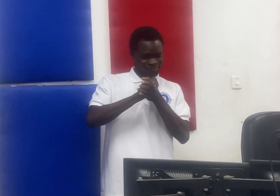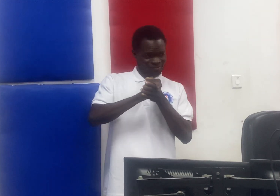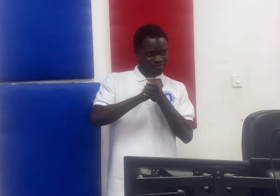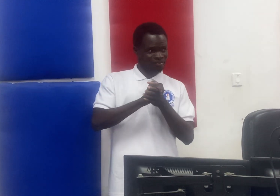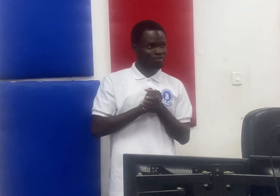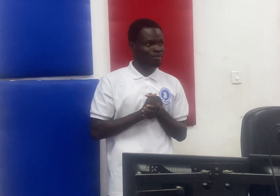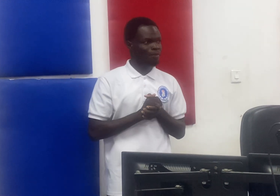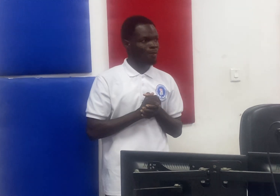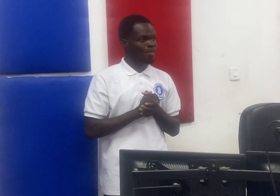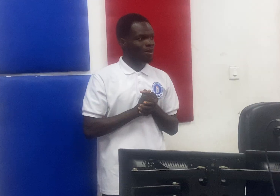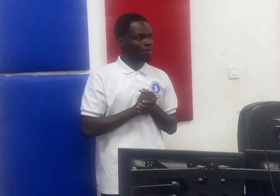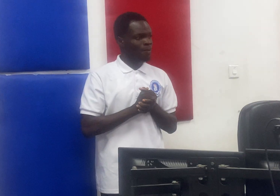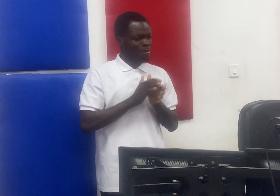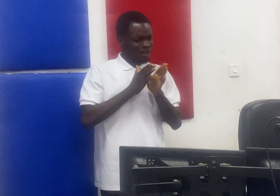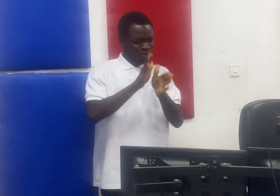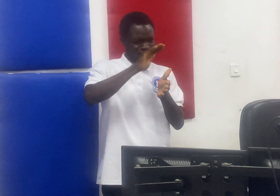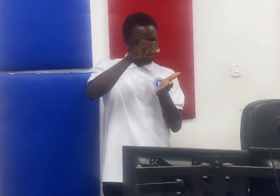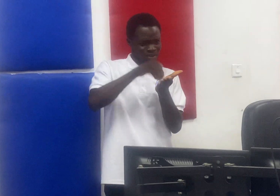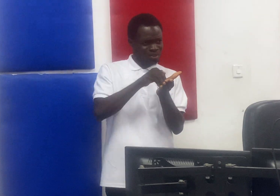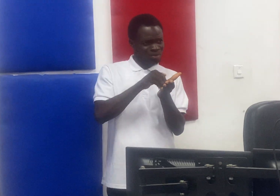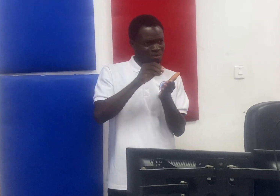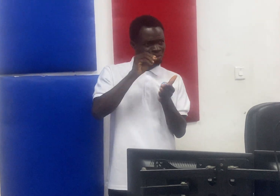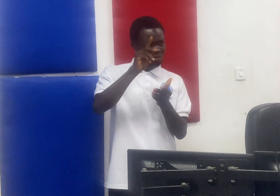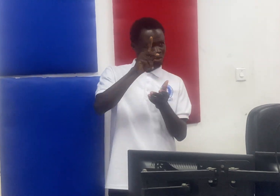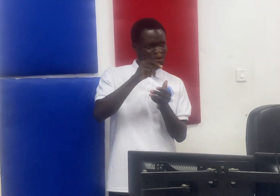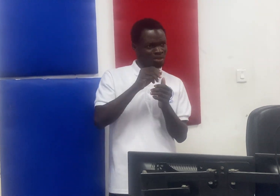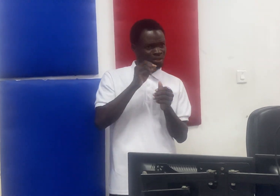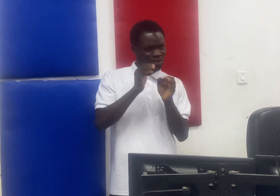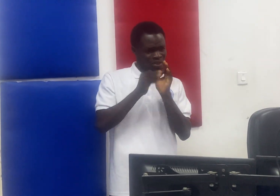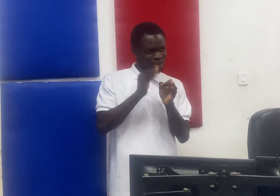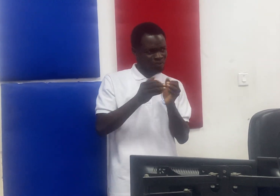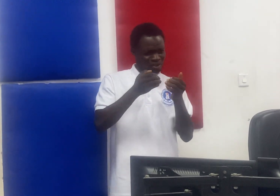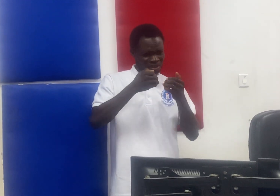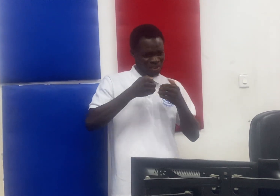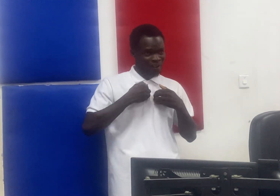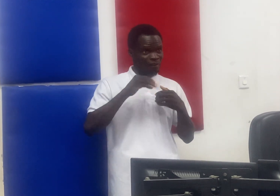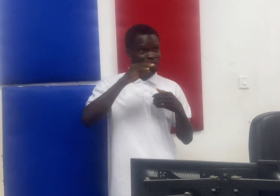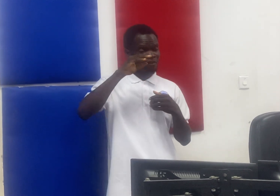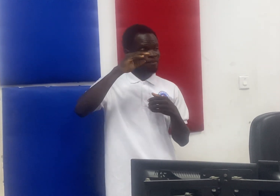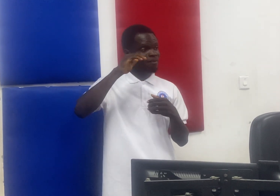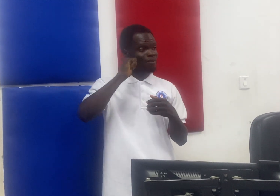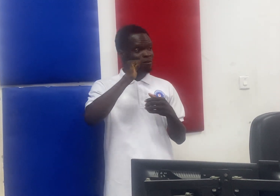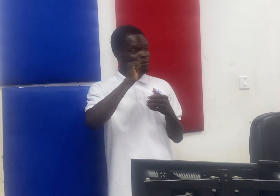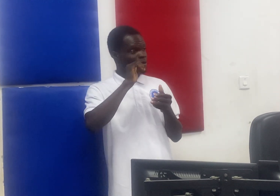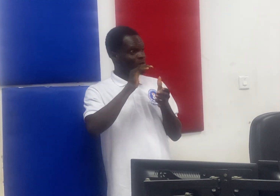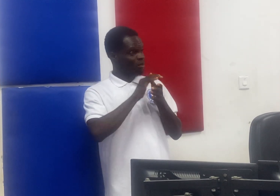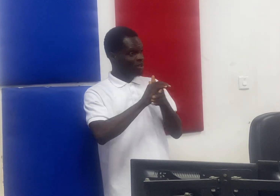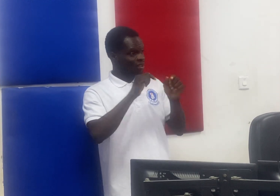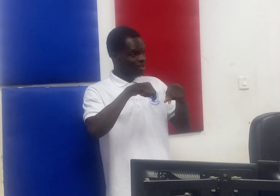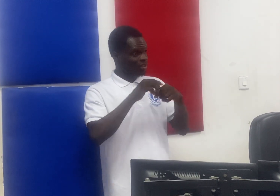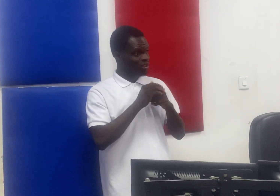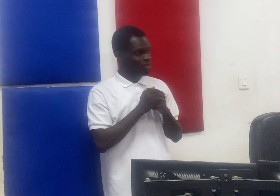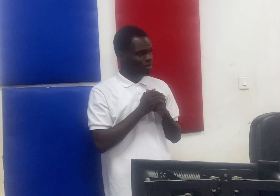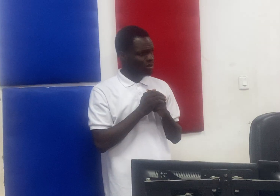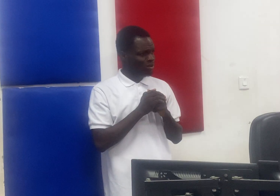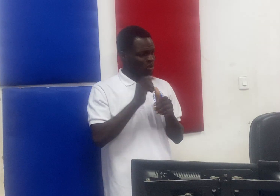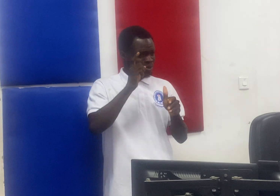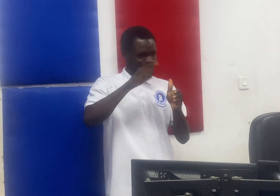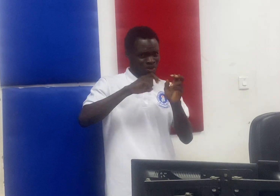him, okay, so if it happens that you have a woman like now, what type of a lady that you want? And he said,